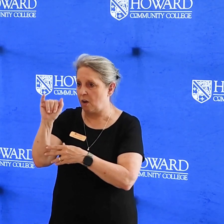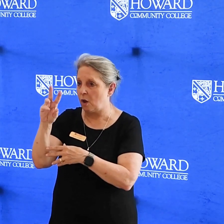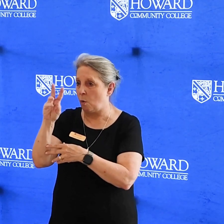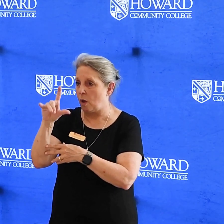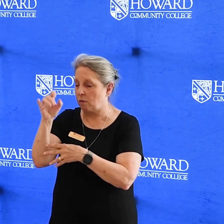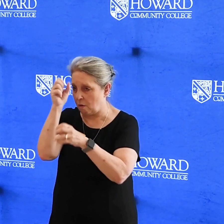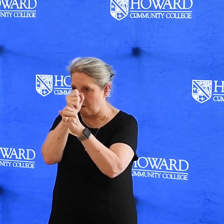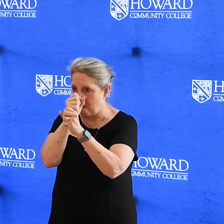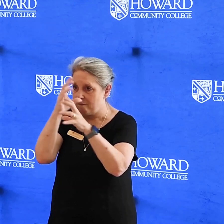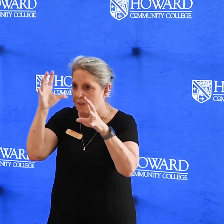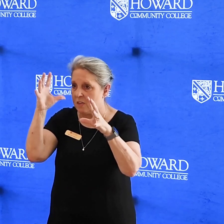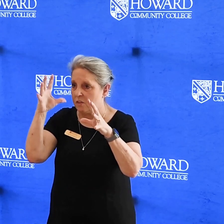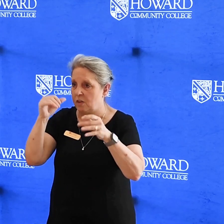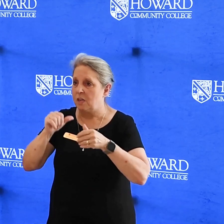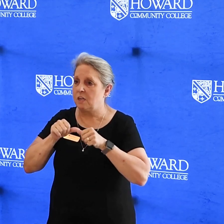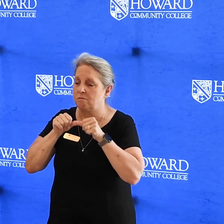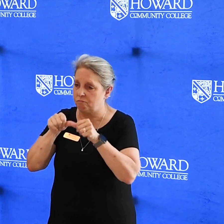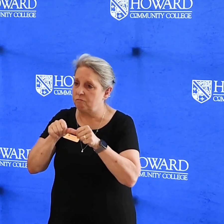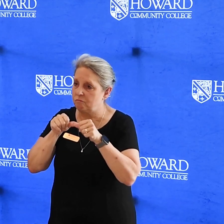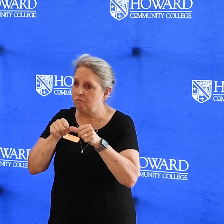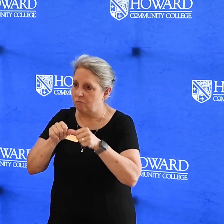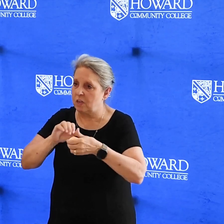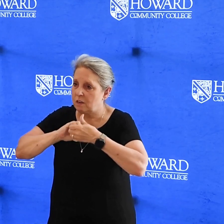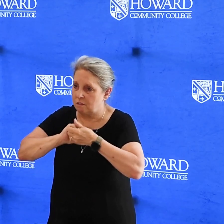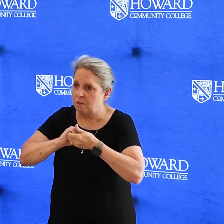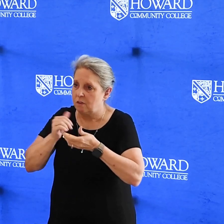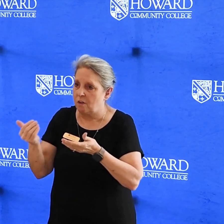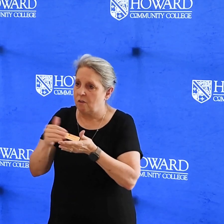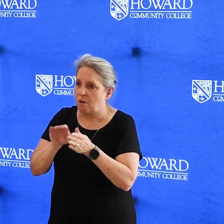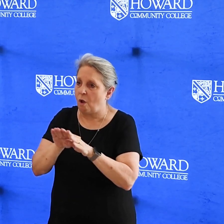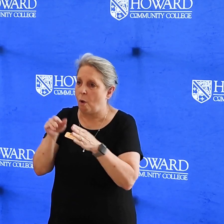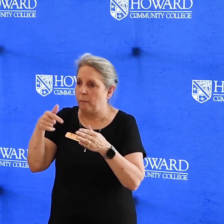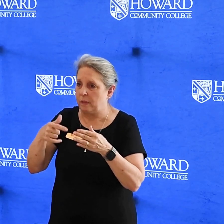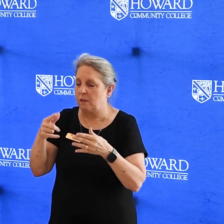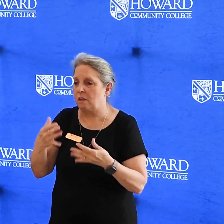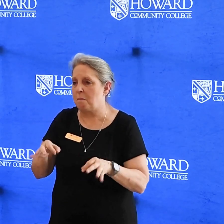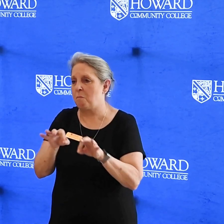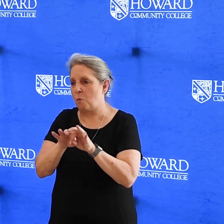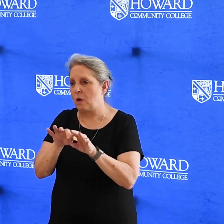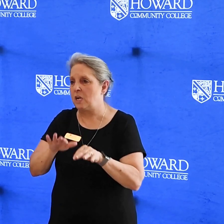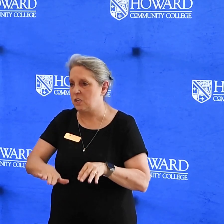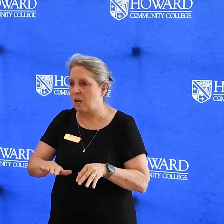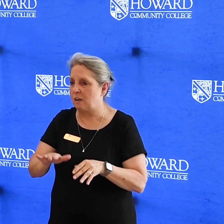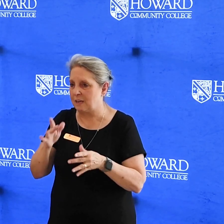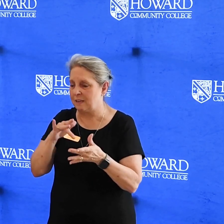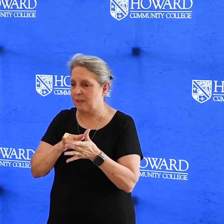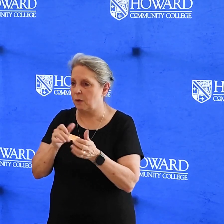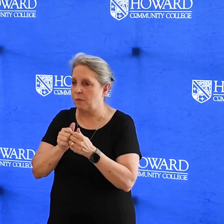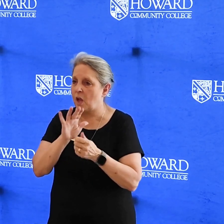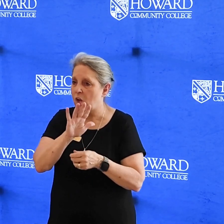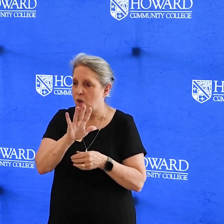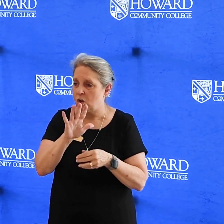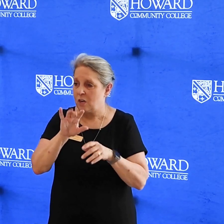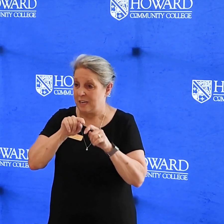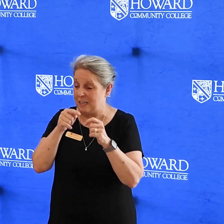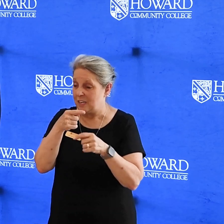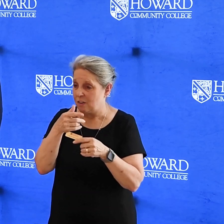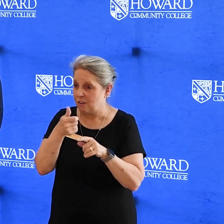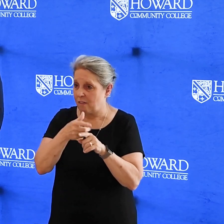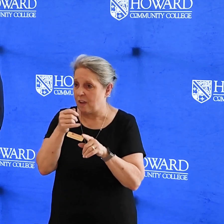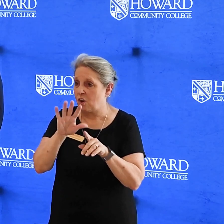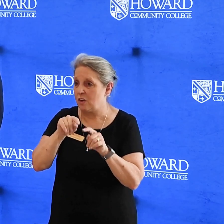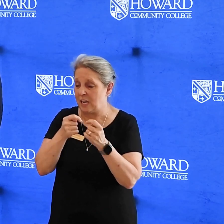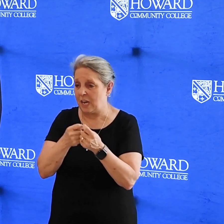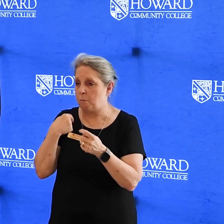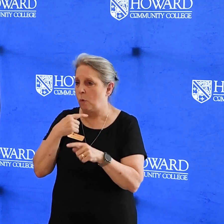vision, tenacity, and collaboration to reopen this vital child care center. Without her and her team, this never would